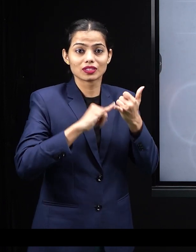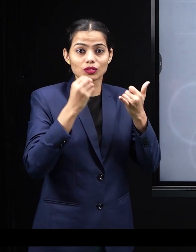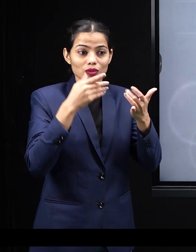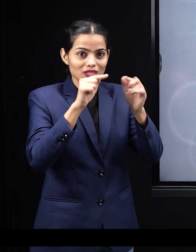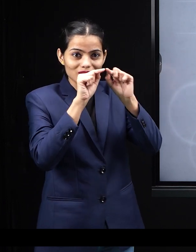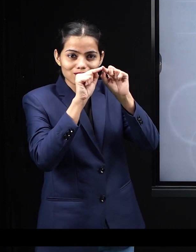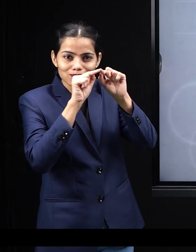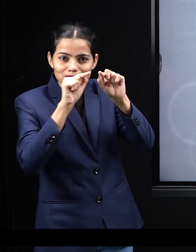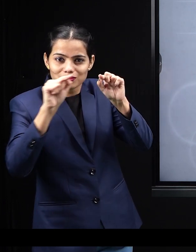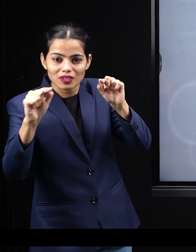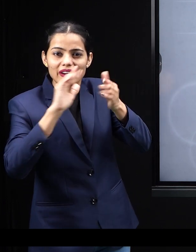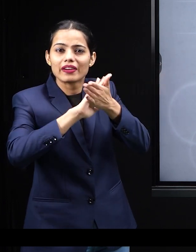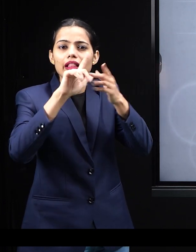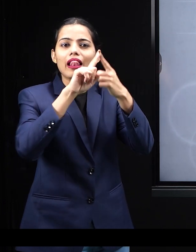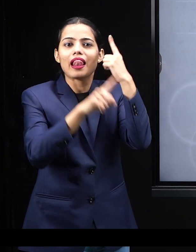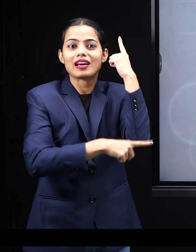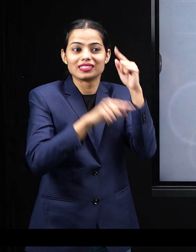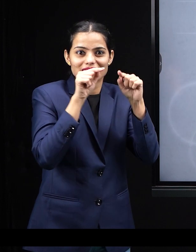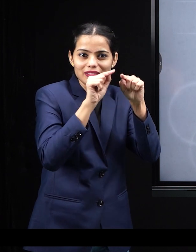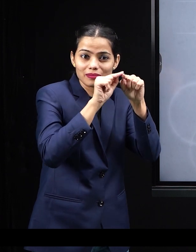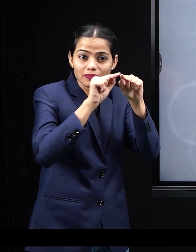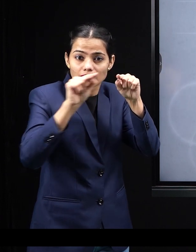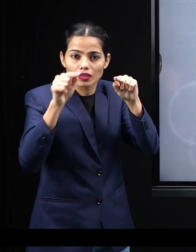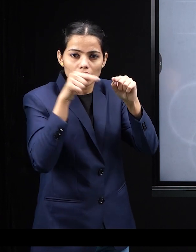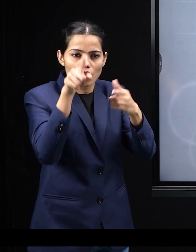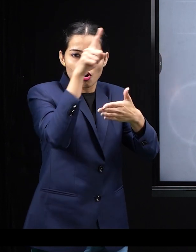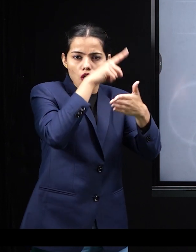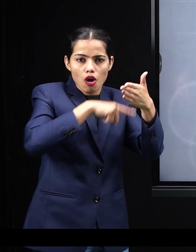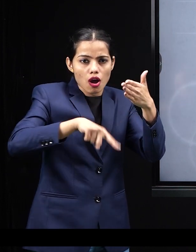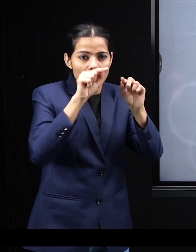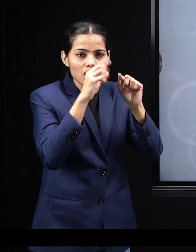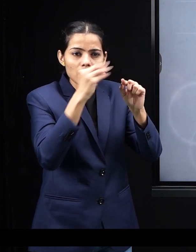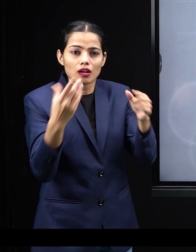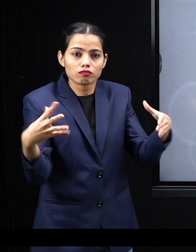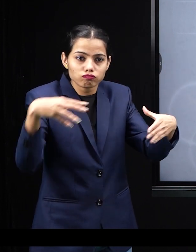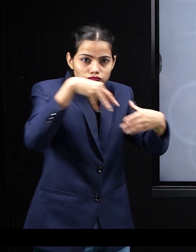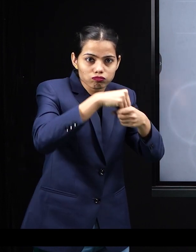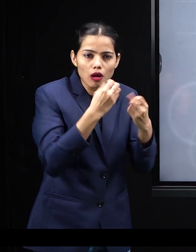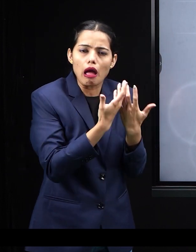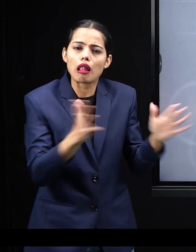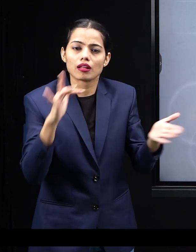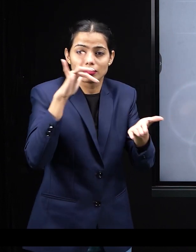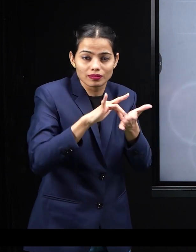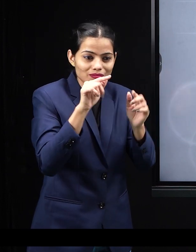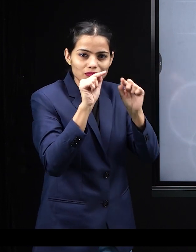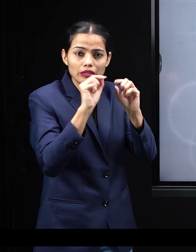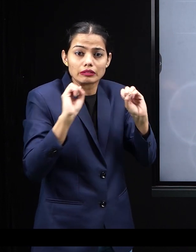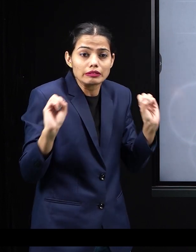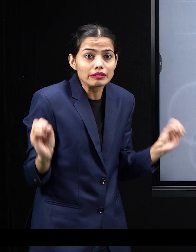So, any line starting or ending at the center of the circle and joining anywhere on the border of